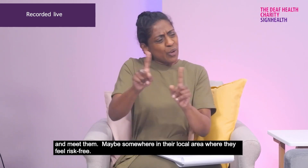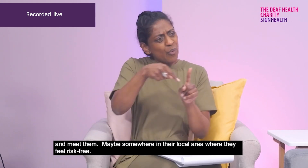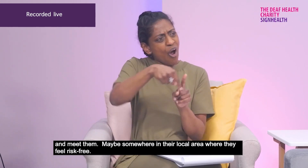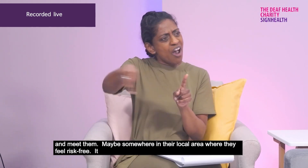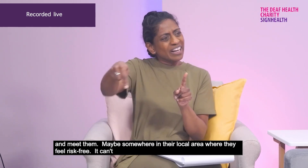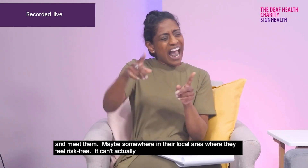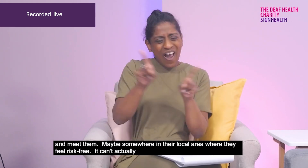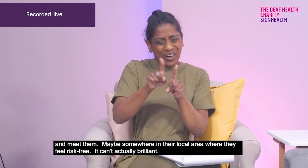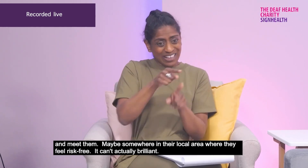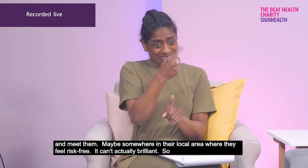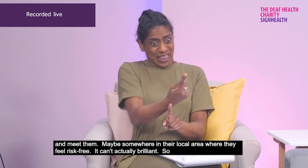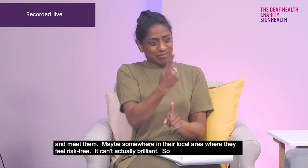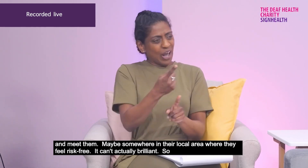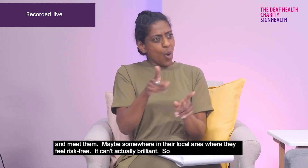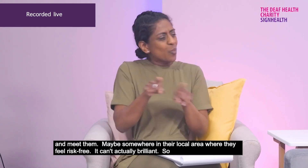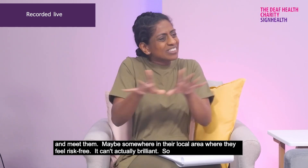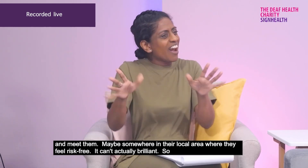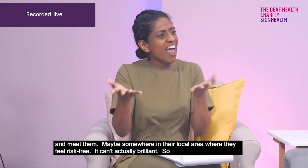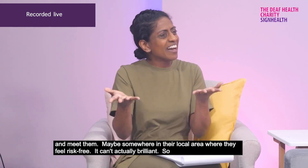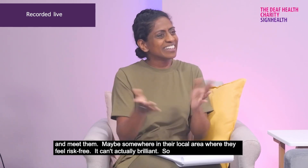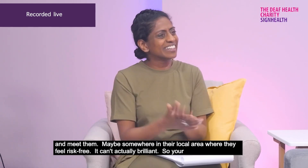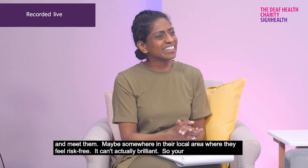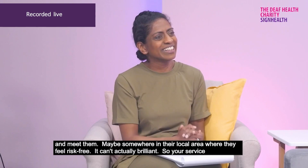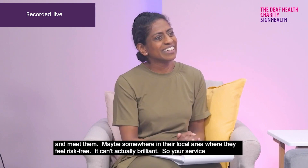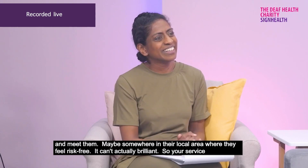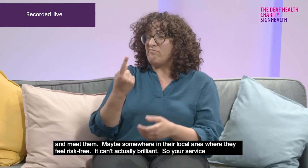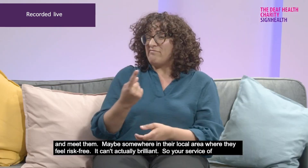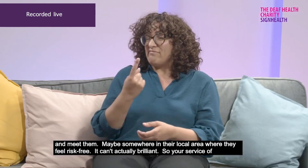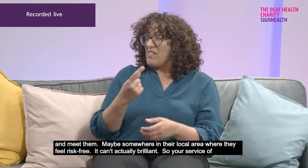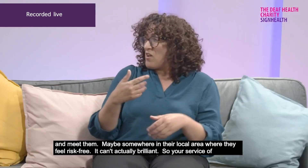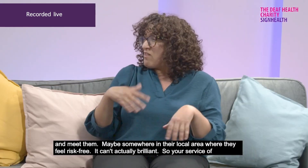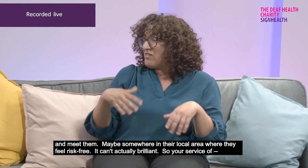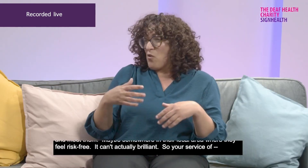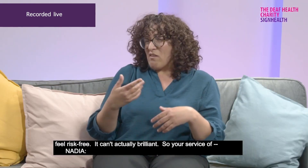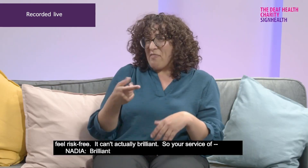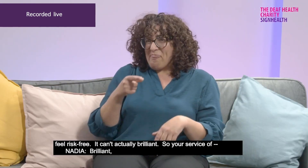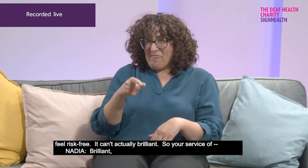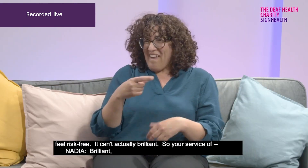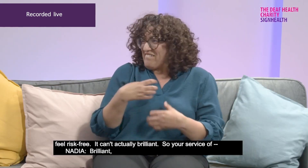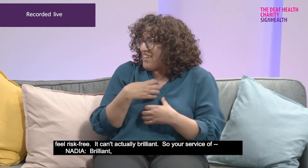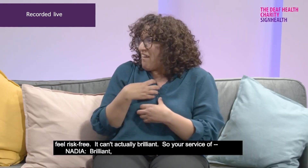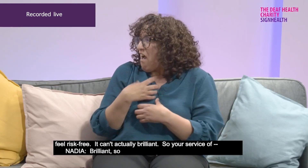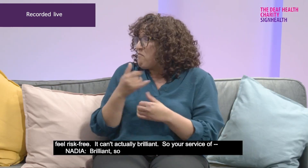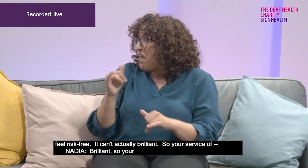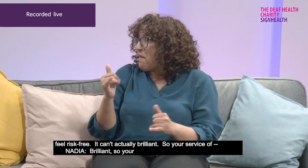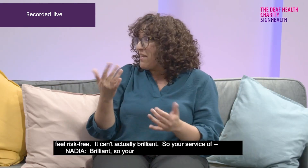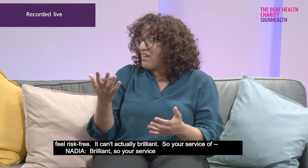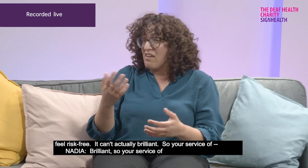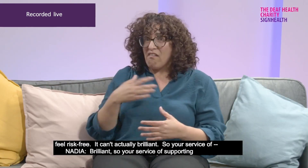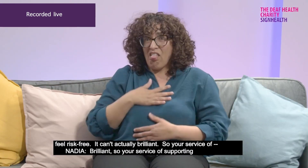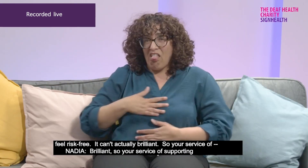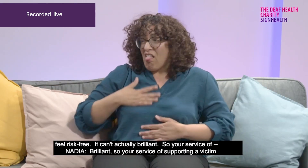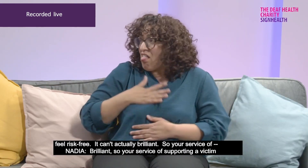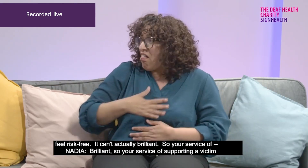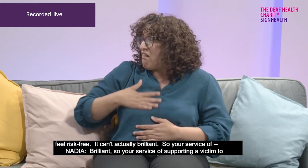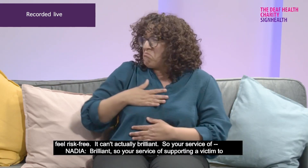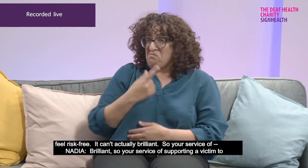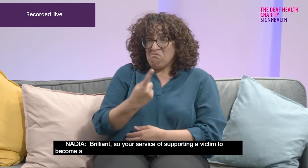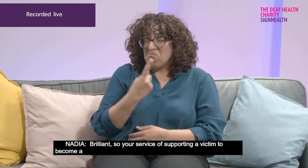Brilliant. So your service of CDA, again, supporting that victim to become a survivor, how does